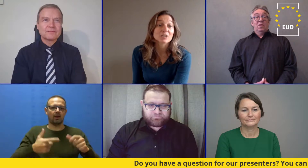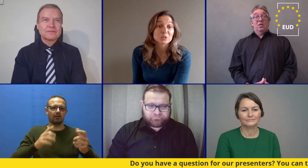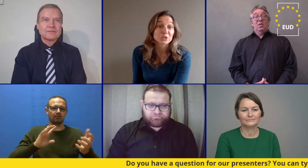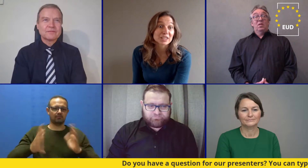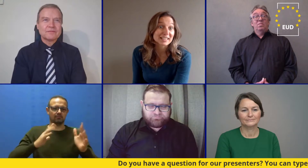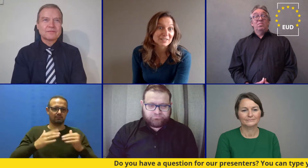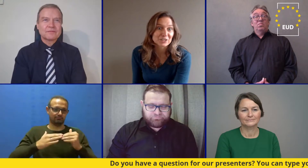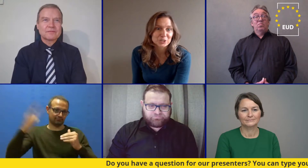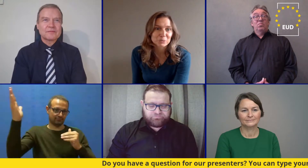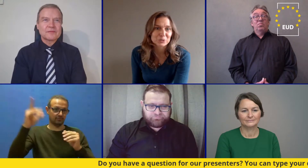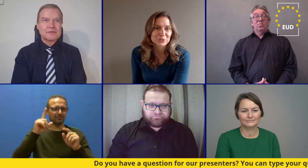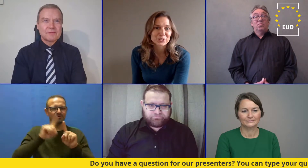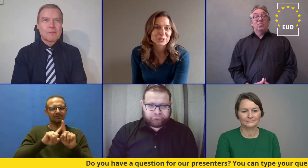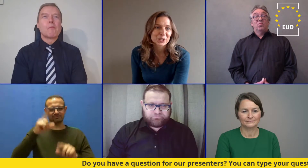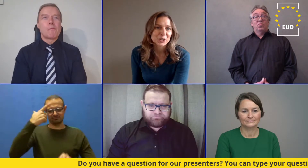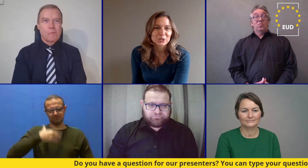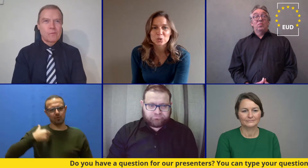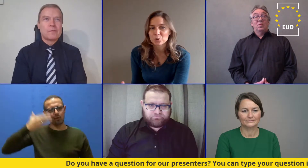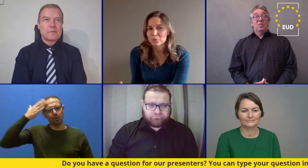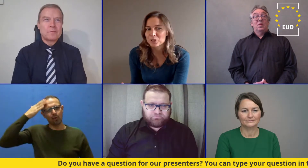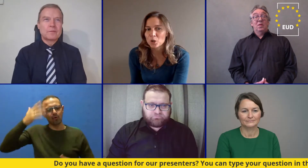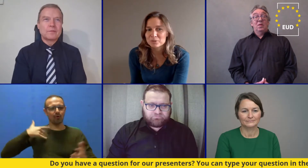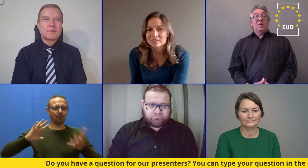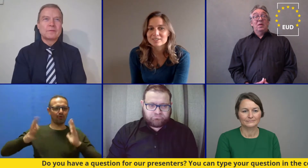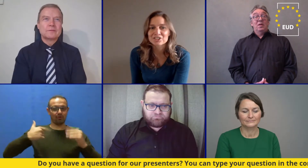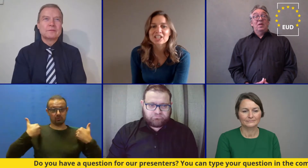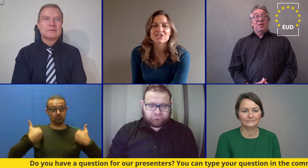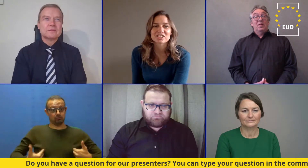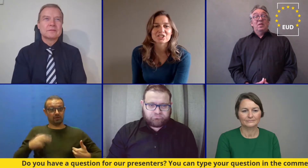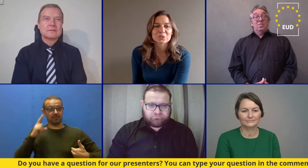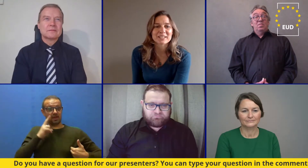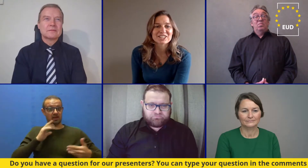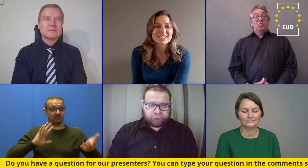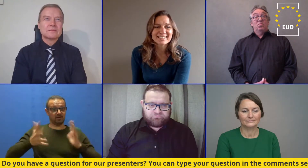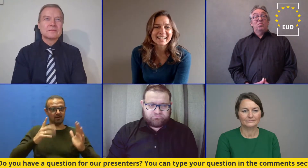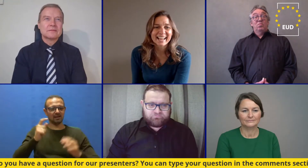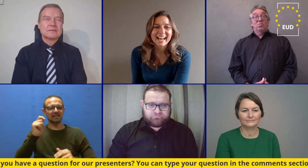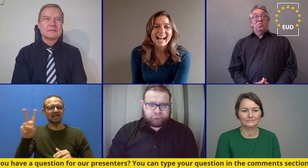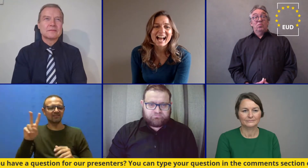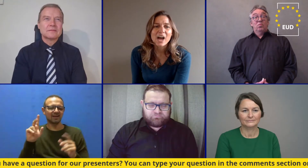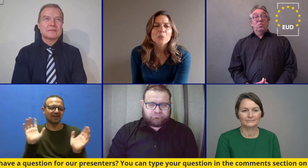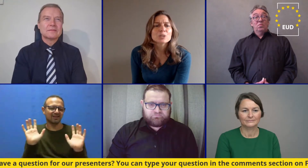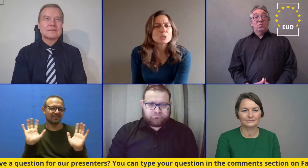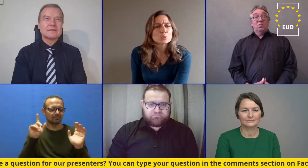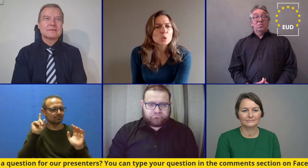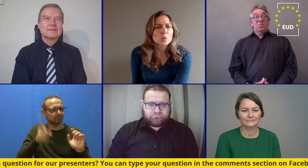also training deaf interpreters. So we hope to change the situation. We do know